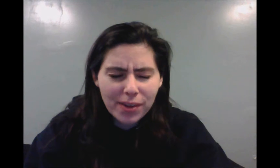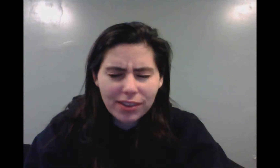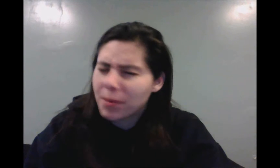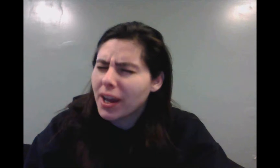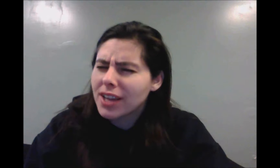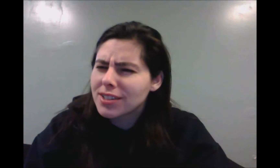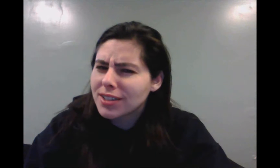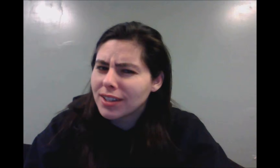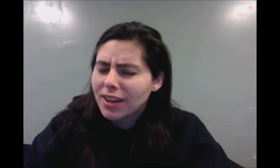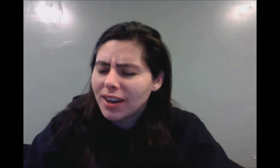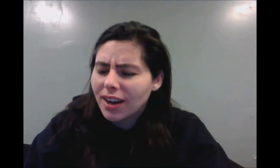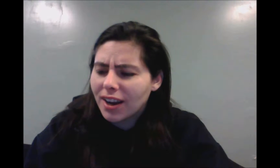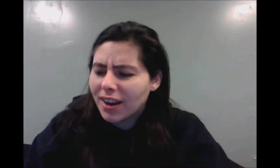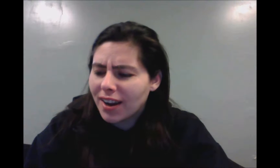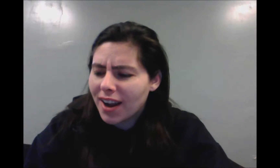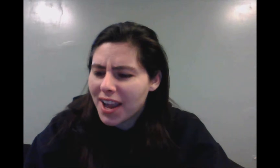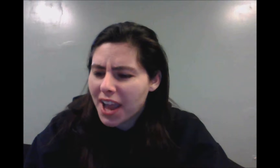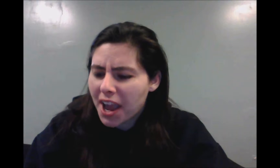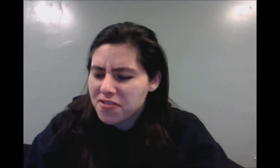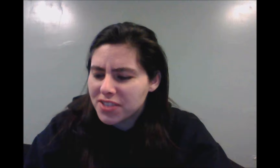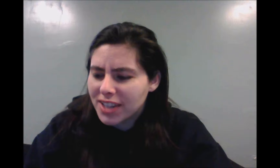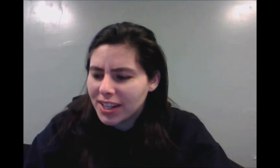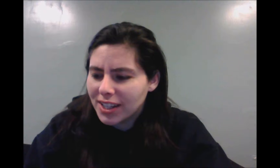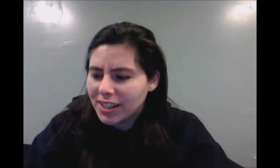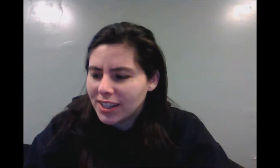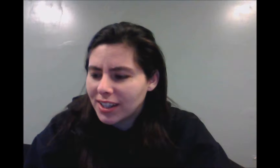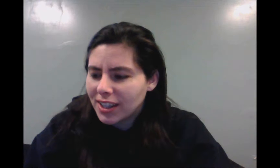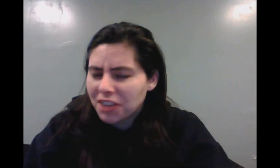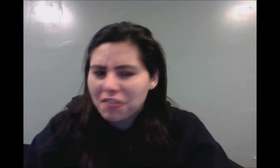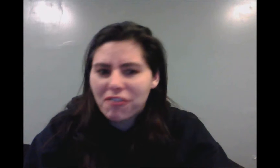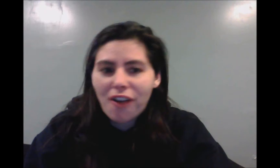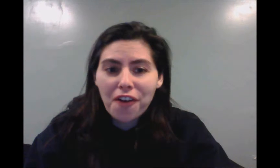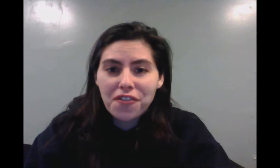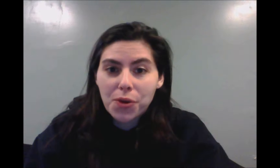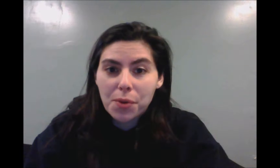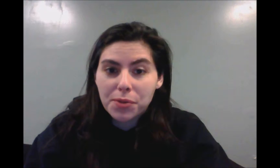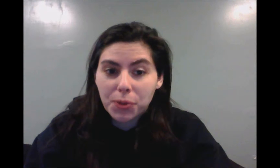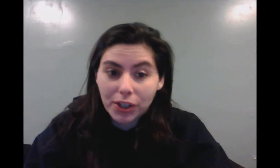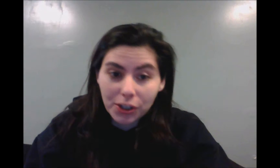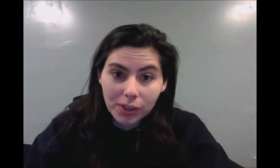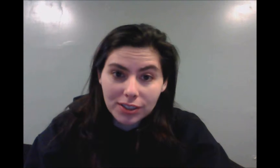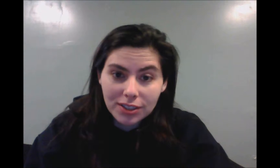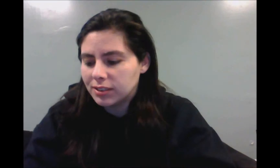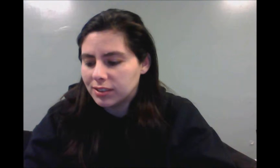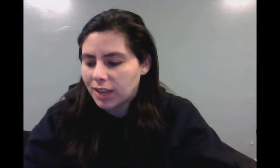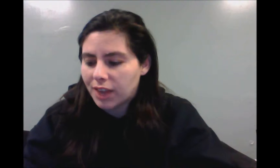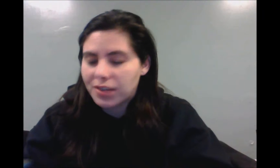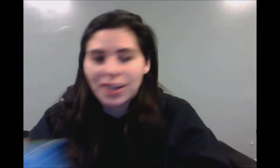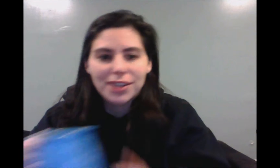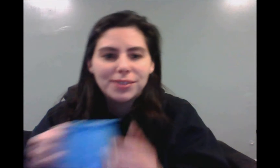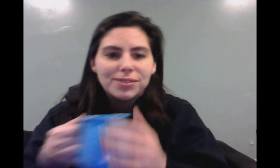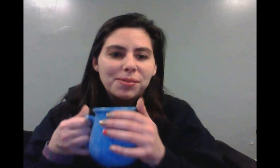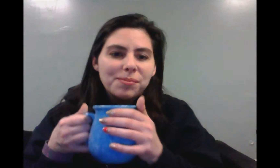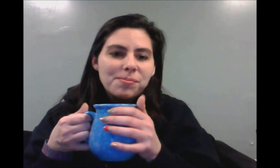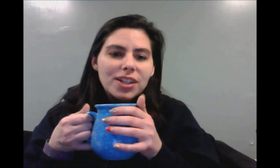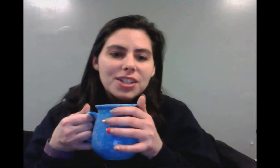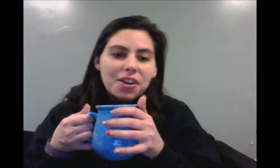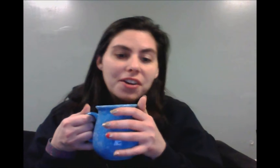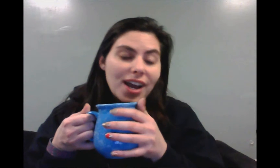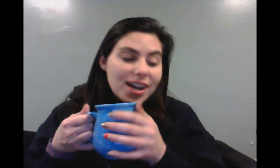the best. I have dated far and few in between good ones. I've dated military guys